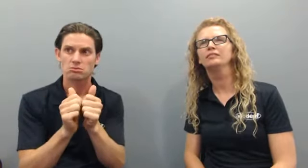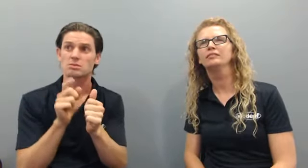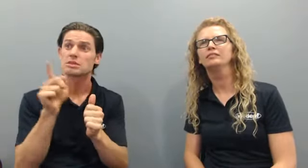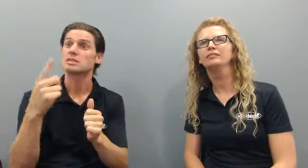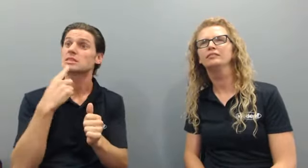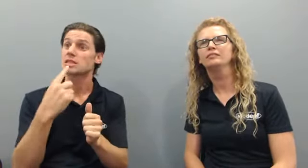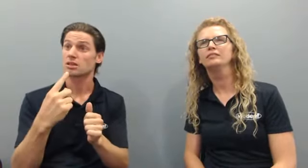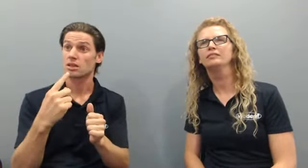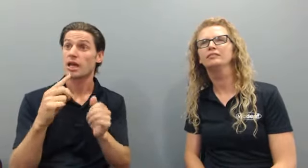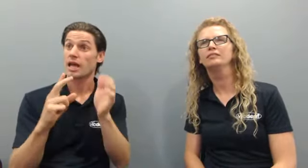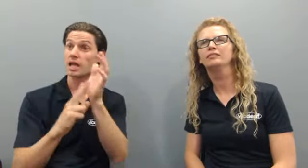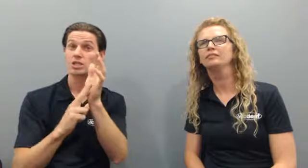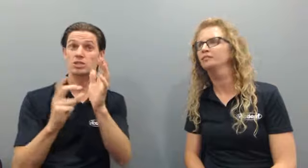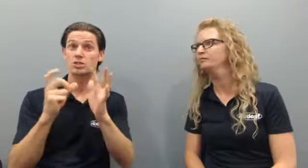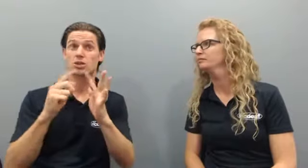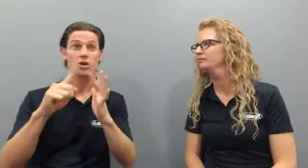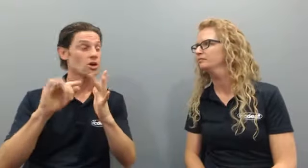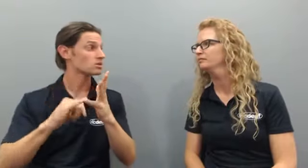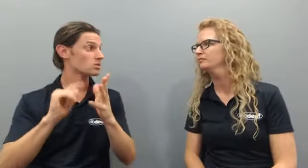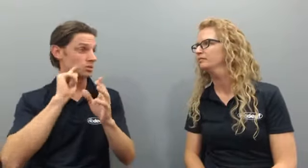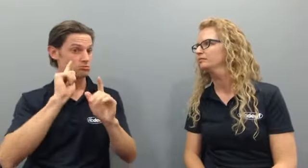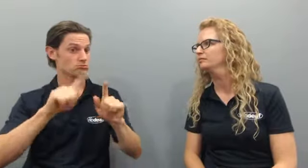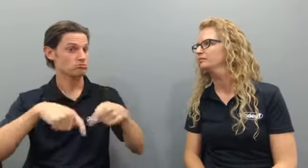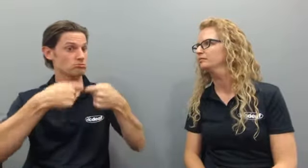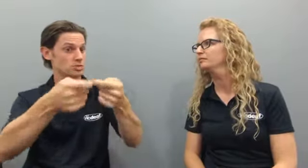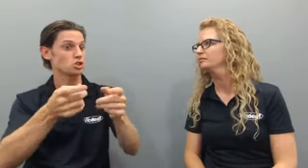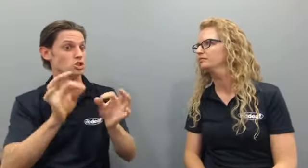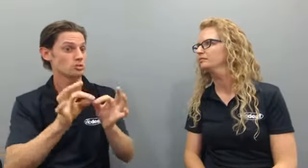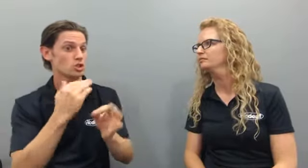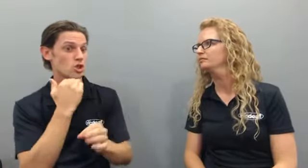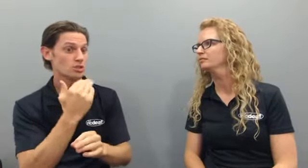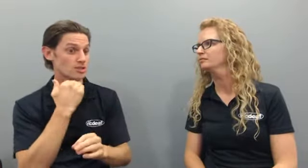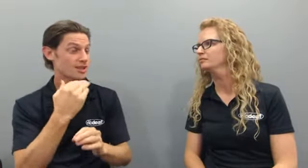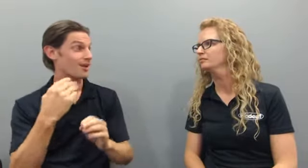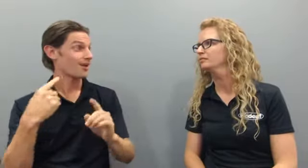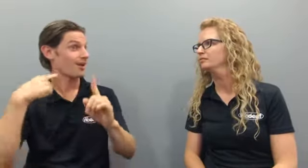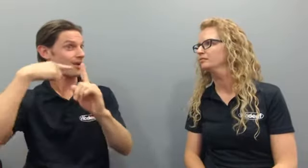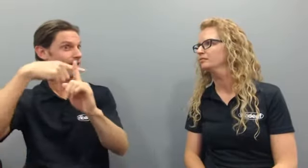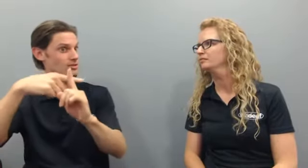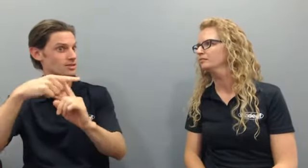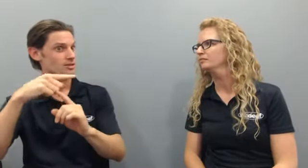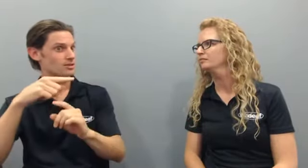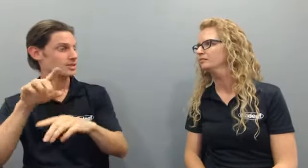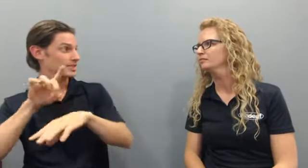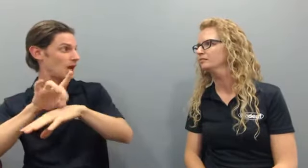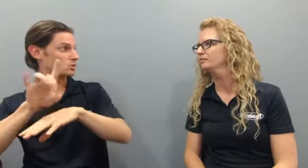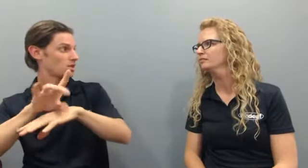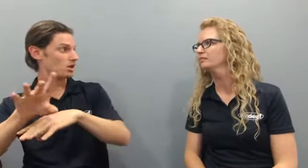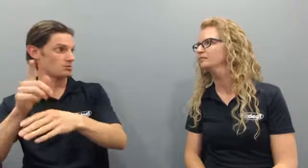booking, we've had a question here that says, does the NDIS will provide interpreting costs and